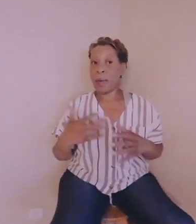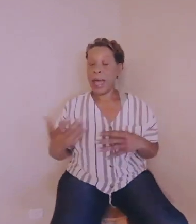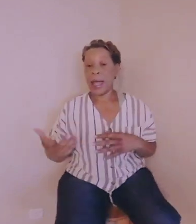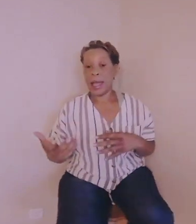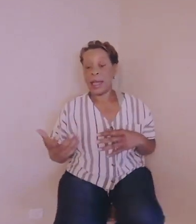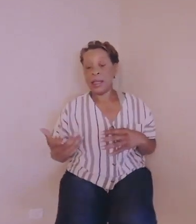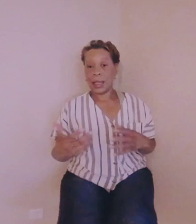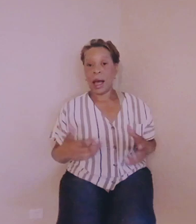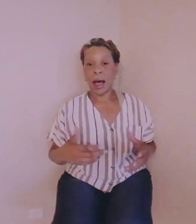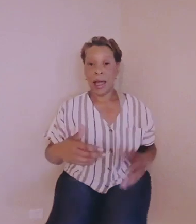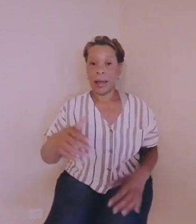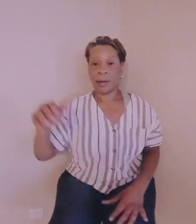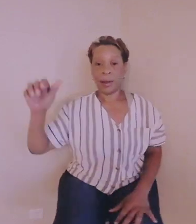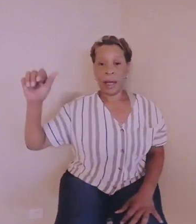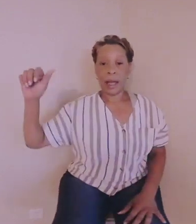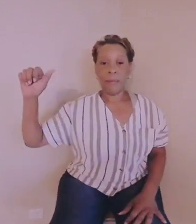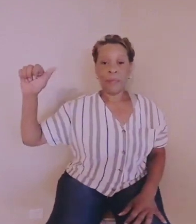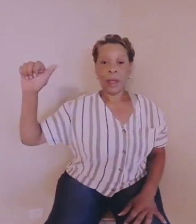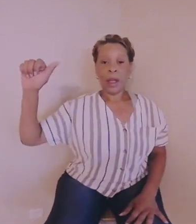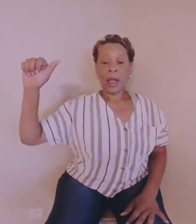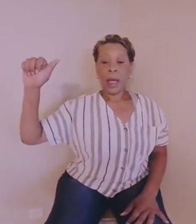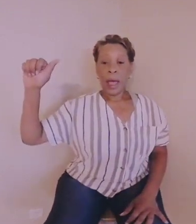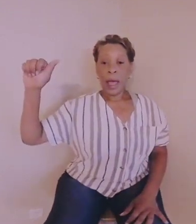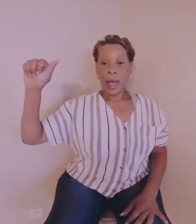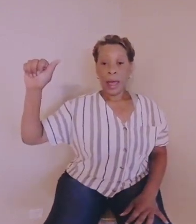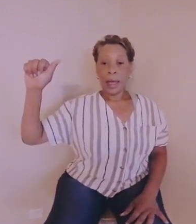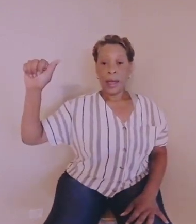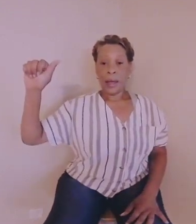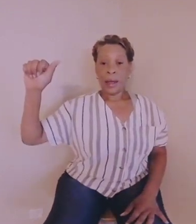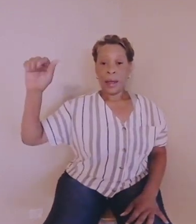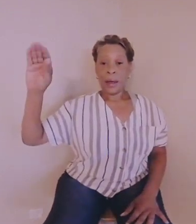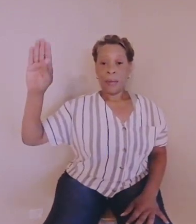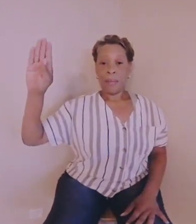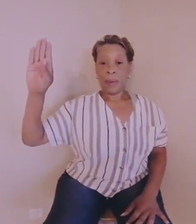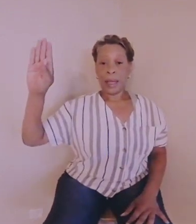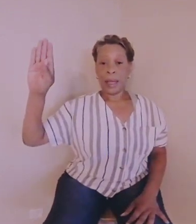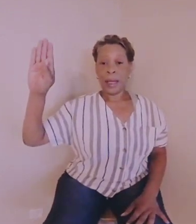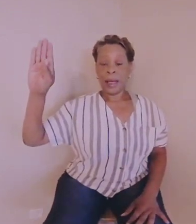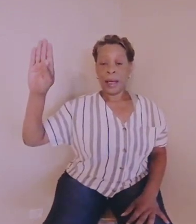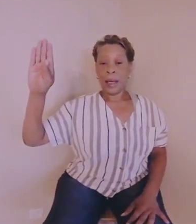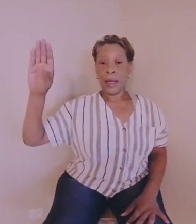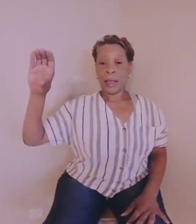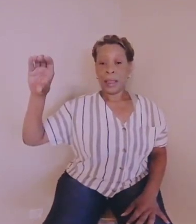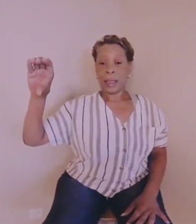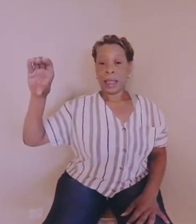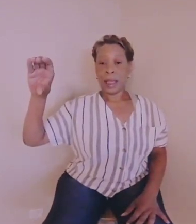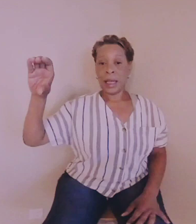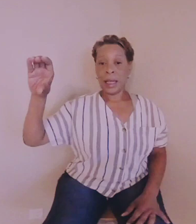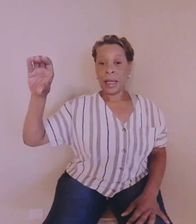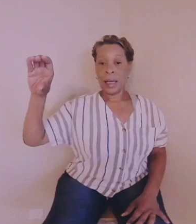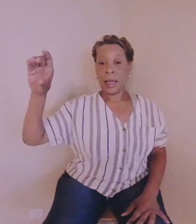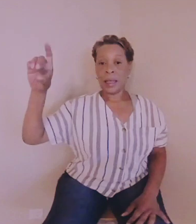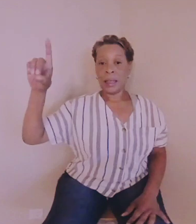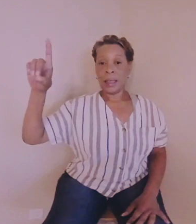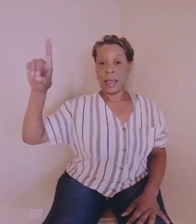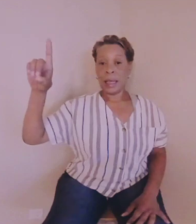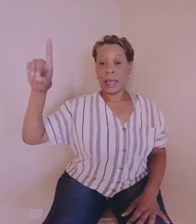from A to I, okay? A, B, C,